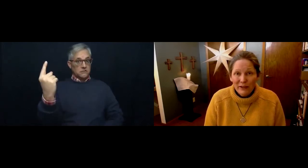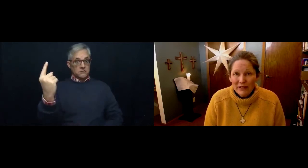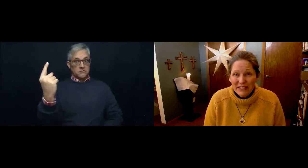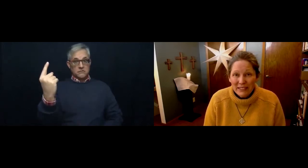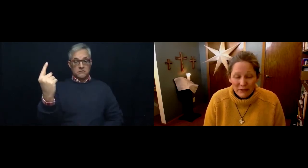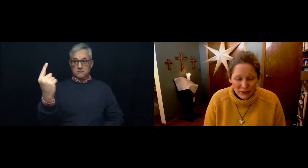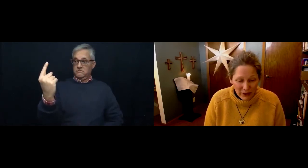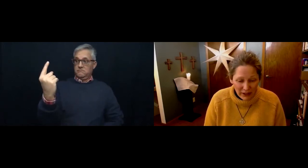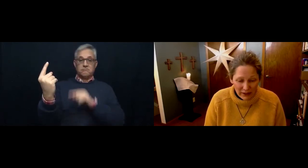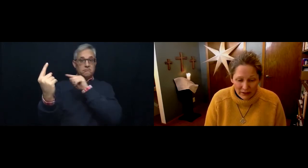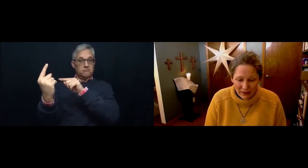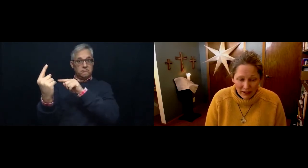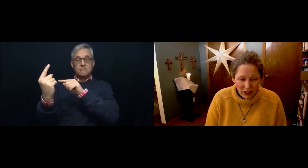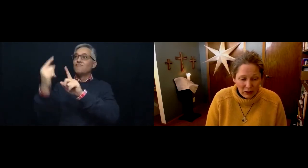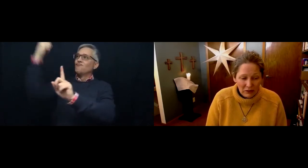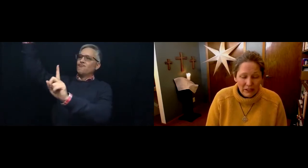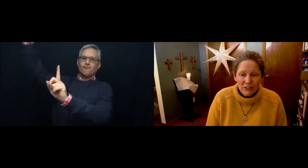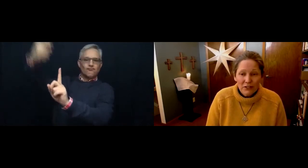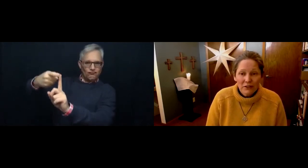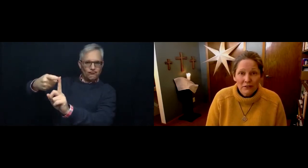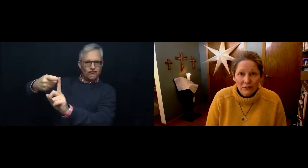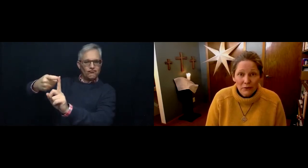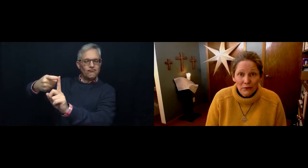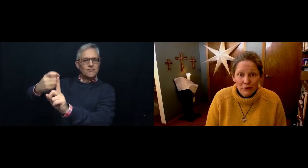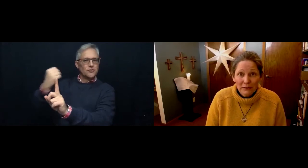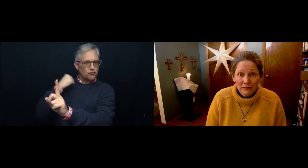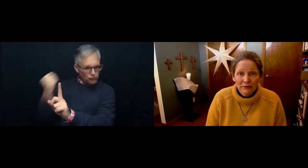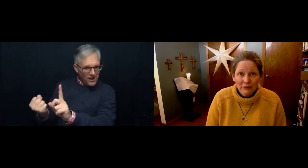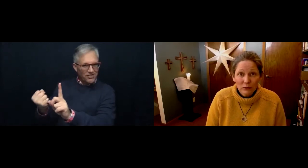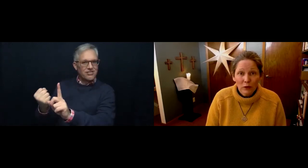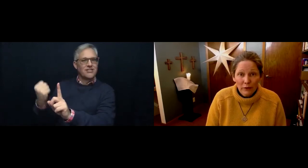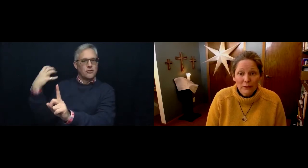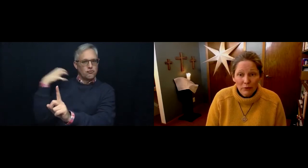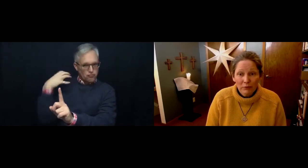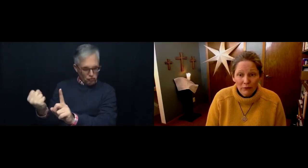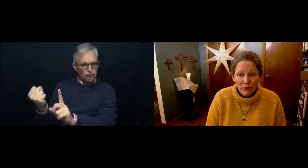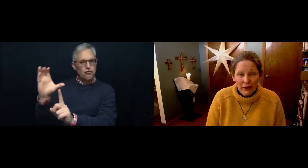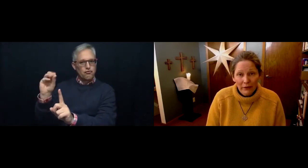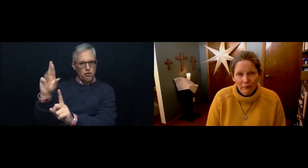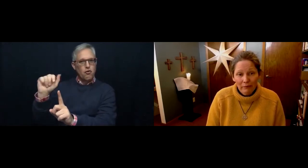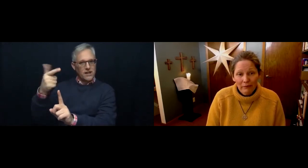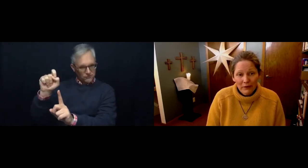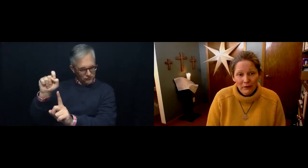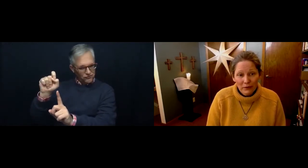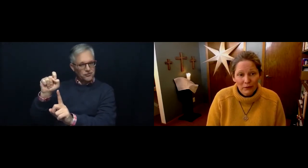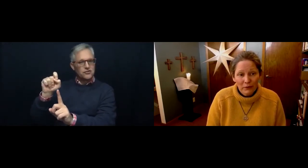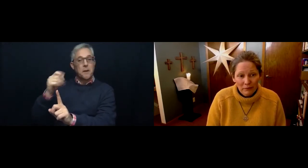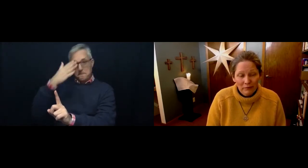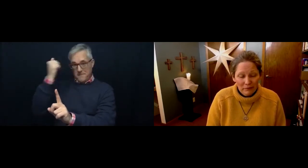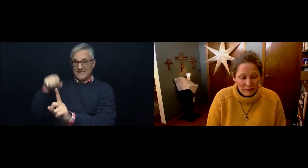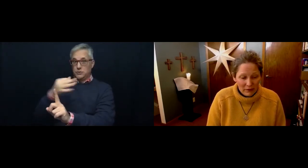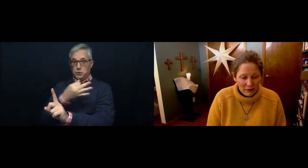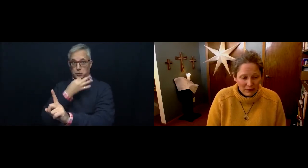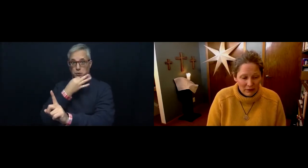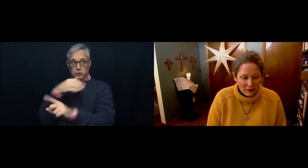he received strength and courage to do what was put before him to do.